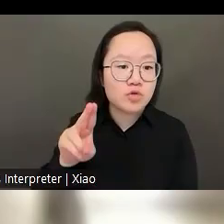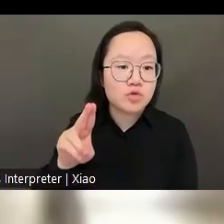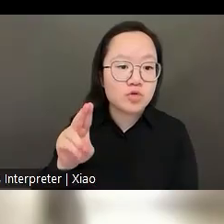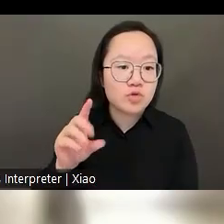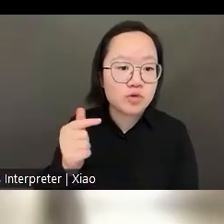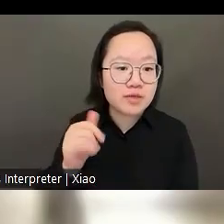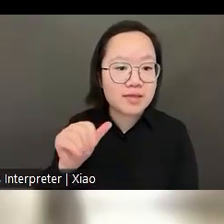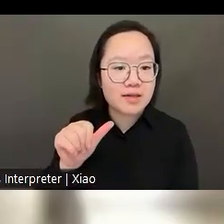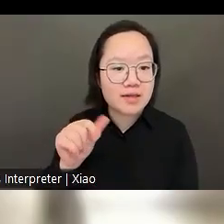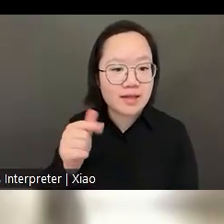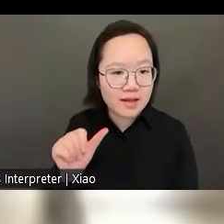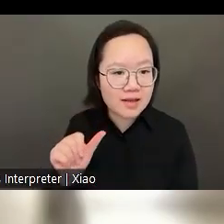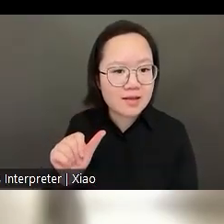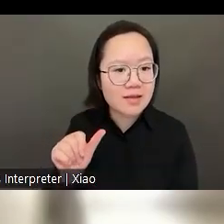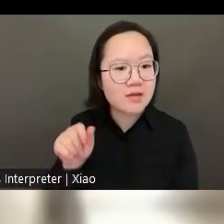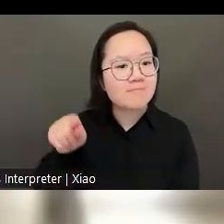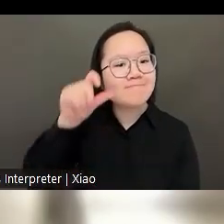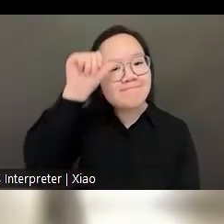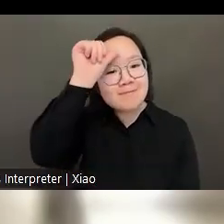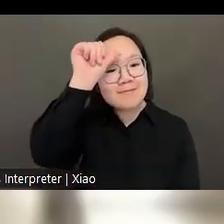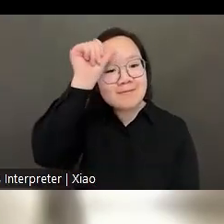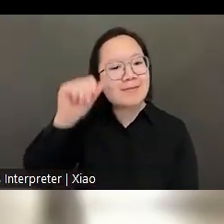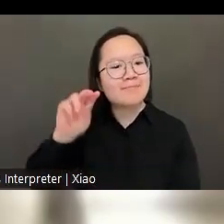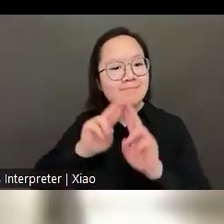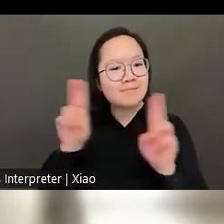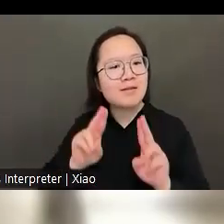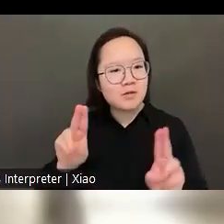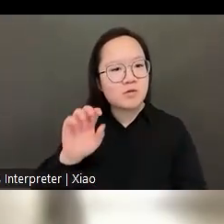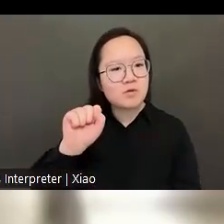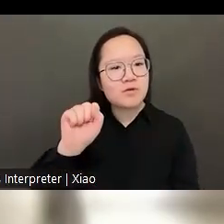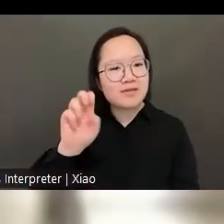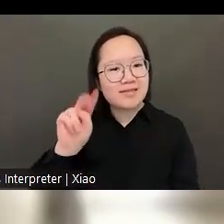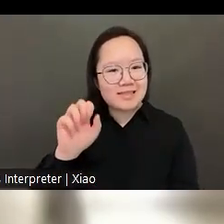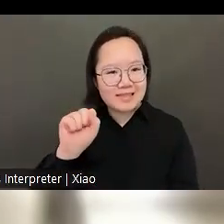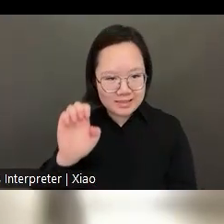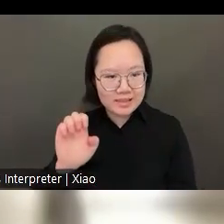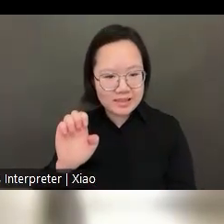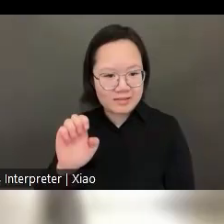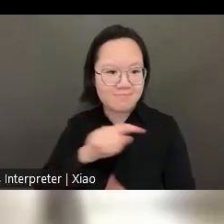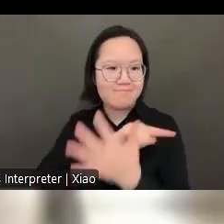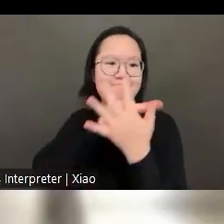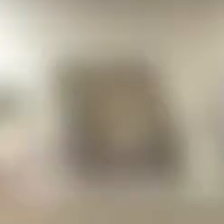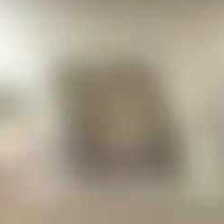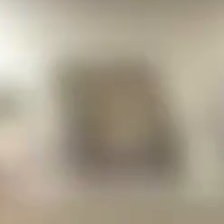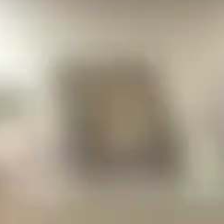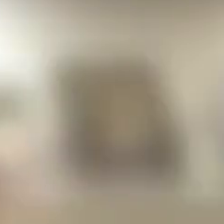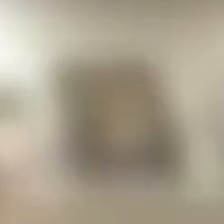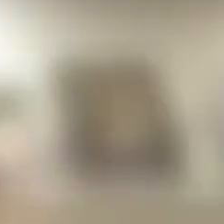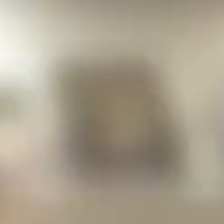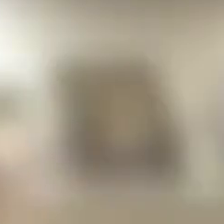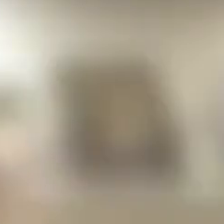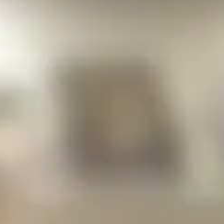Senior Specialist Network Support Sense in International India. And without much ado, over to